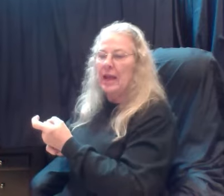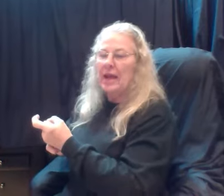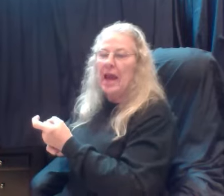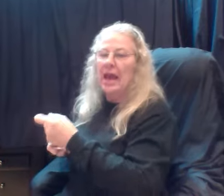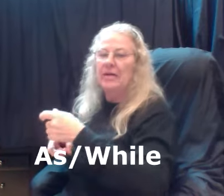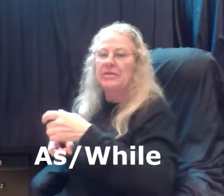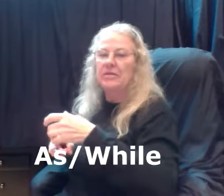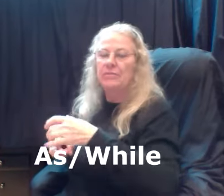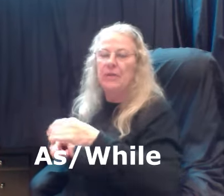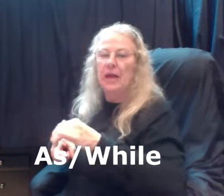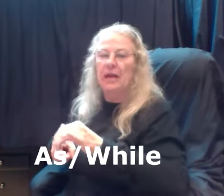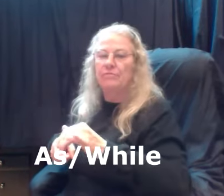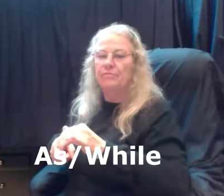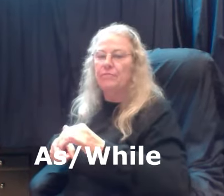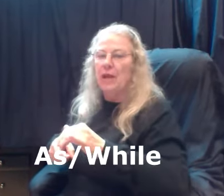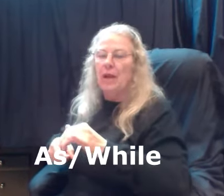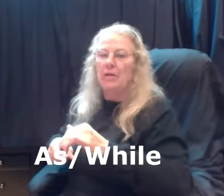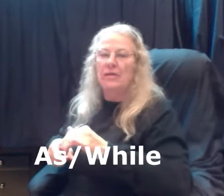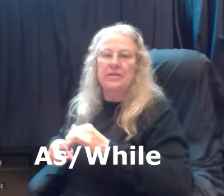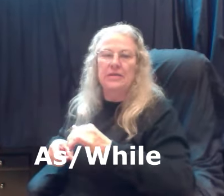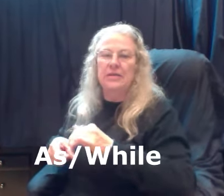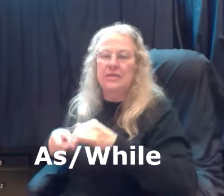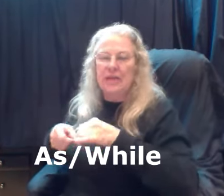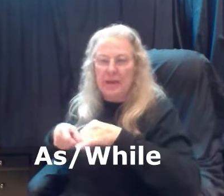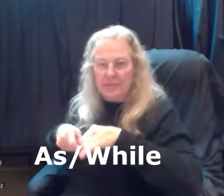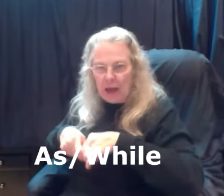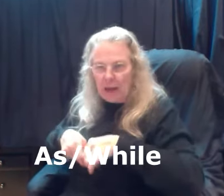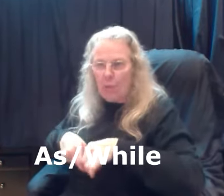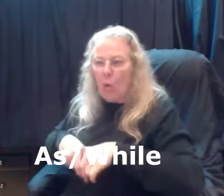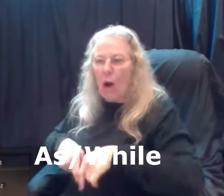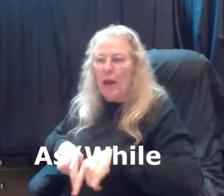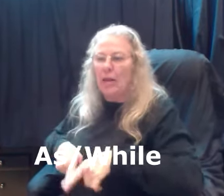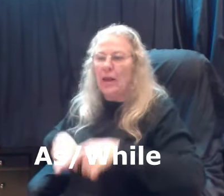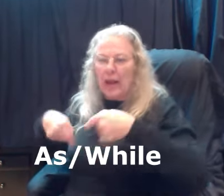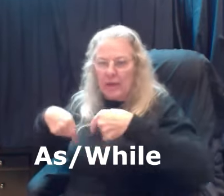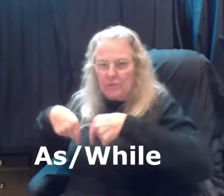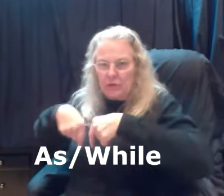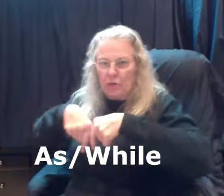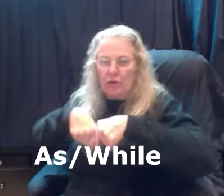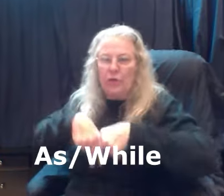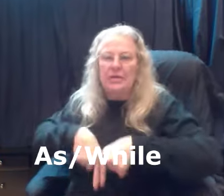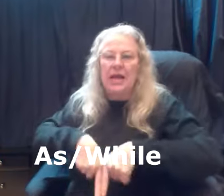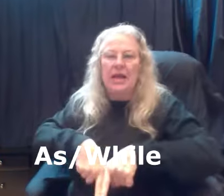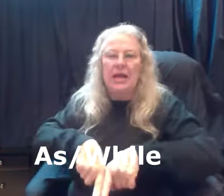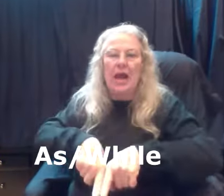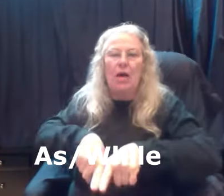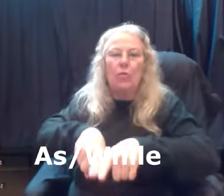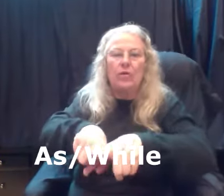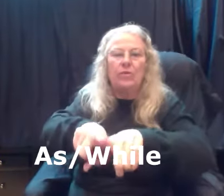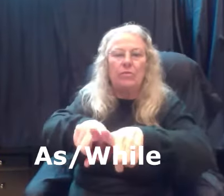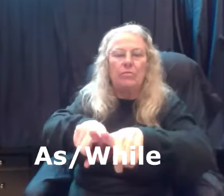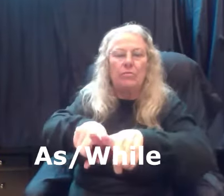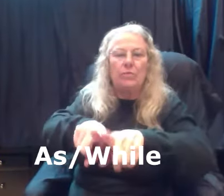As. And it's at the same time while. And so you're going to take it out with the